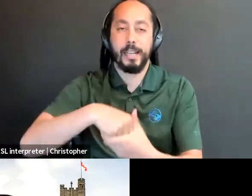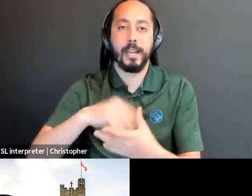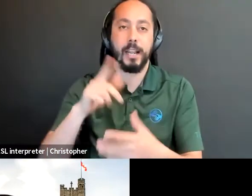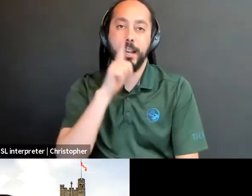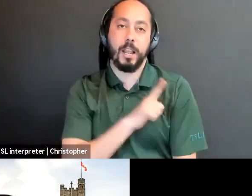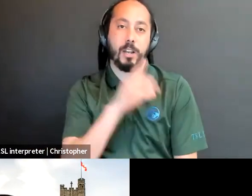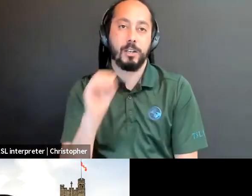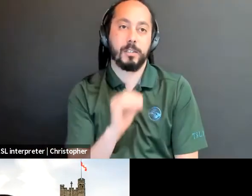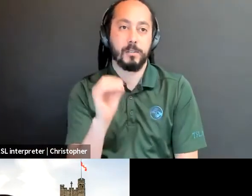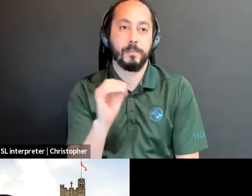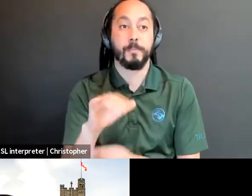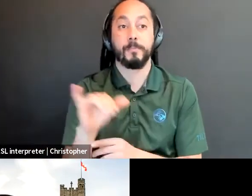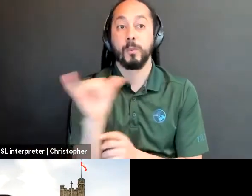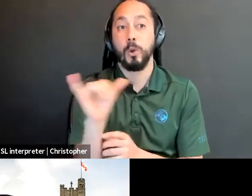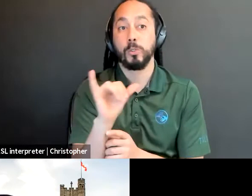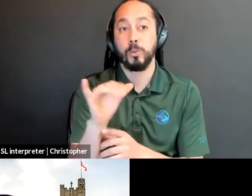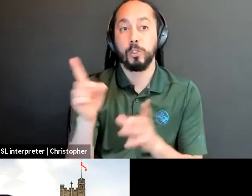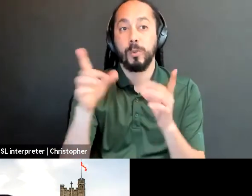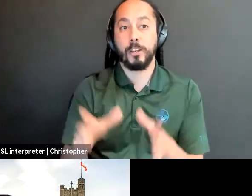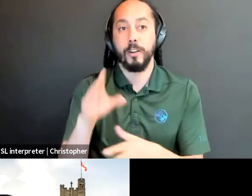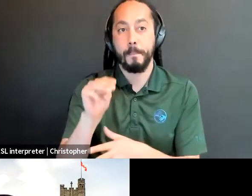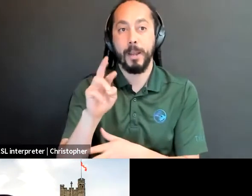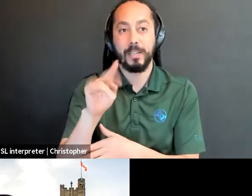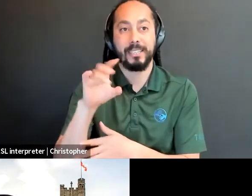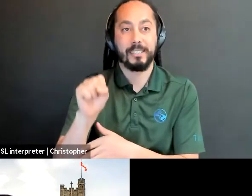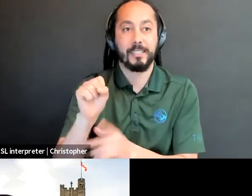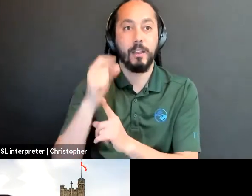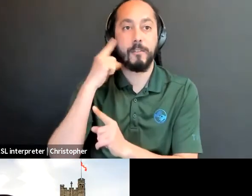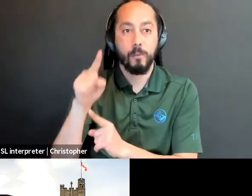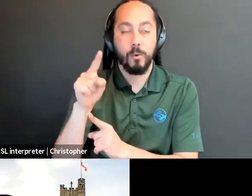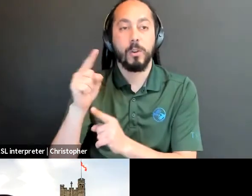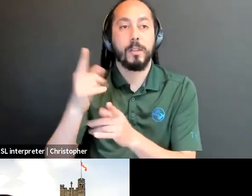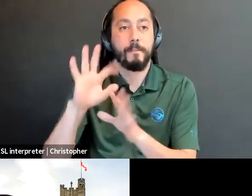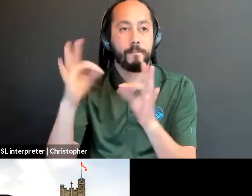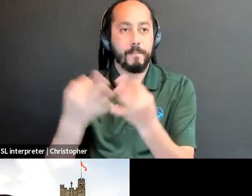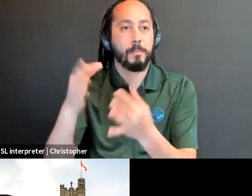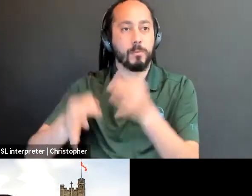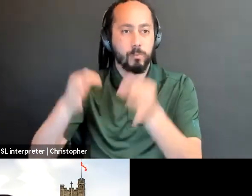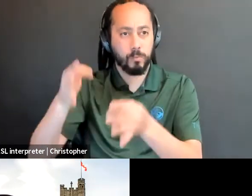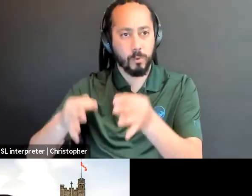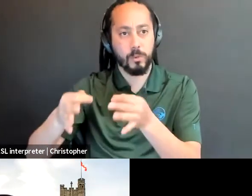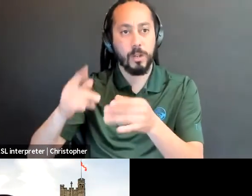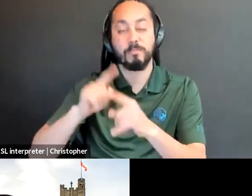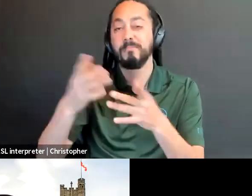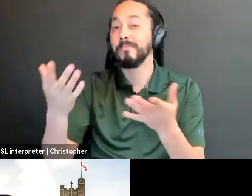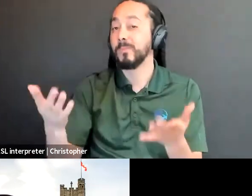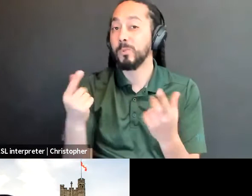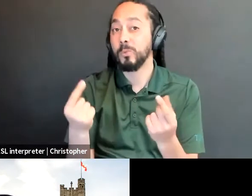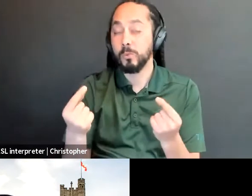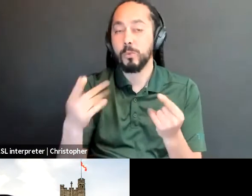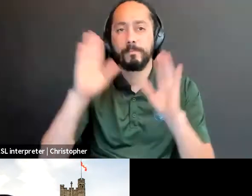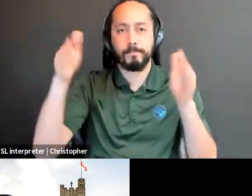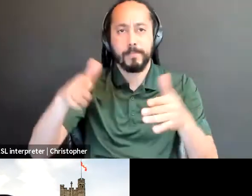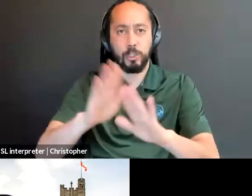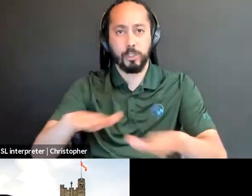emeritus of the London Family Court Clinic, which is a children's center specializing in issues which bring children and families into